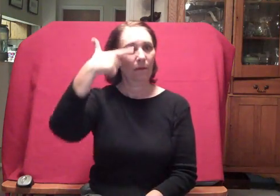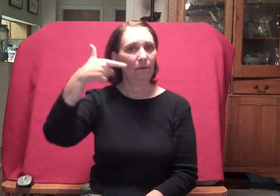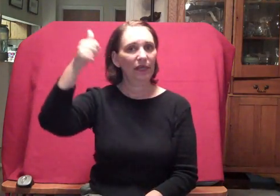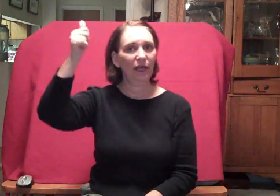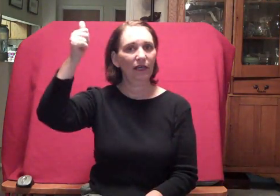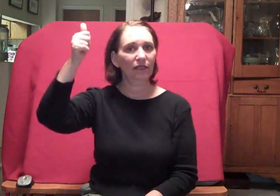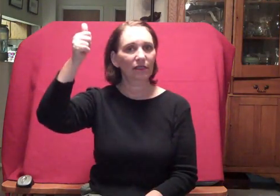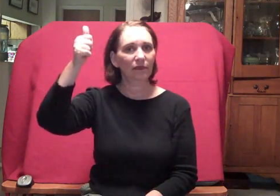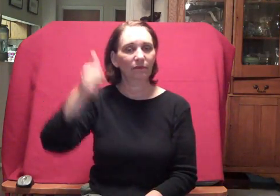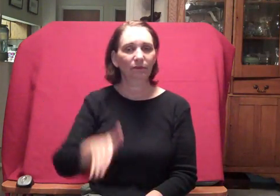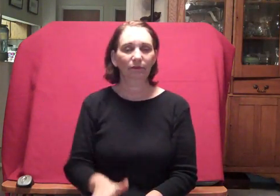Because,